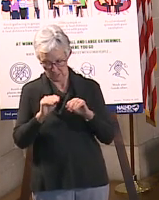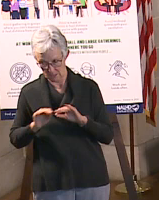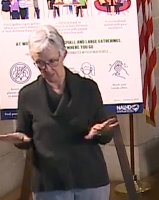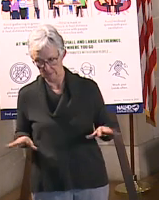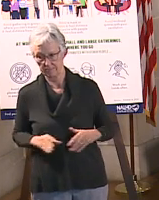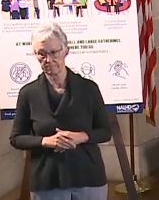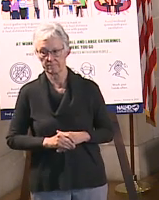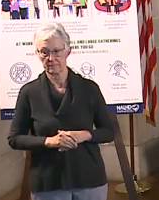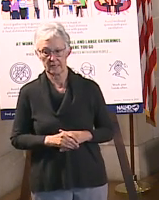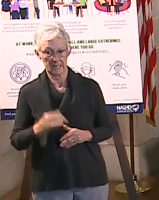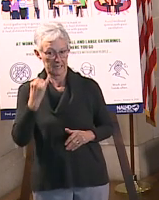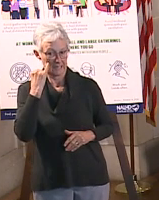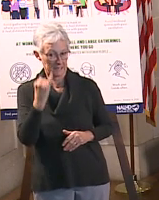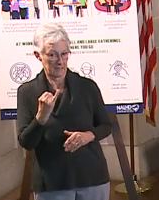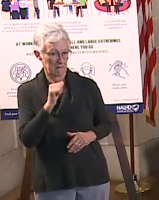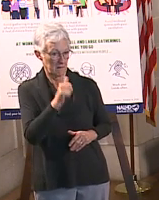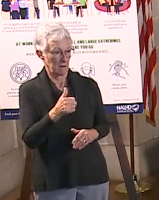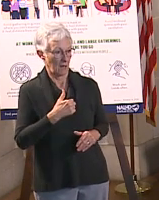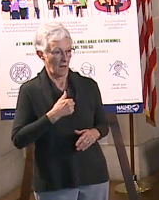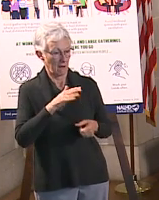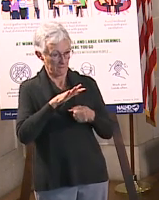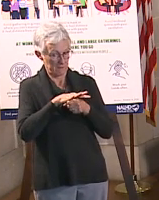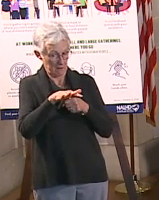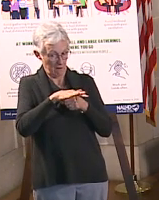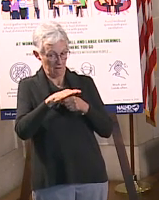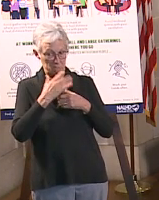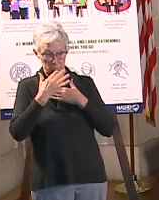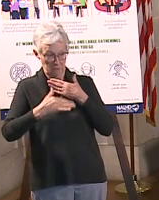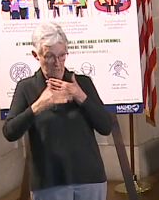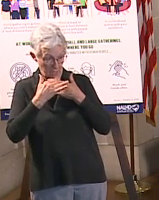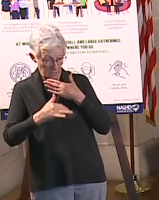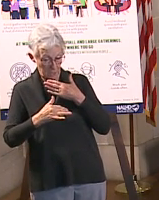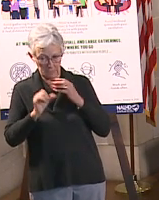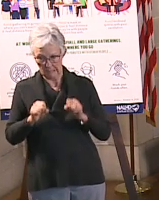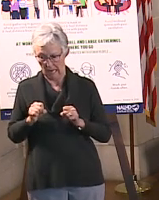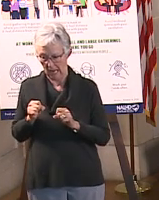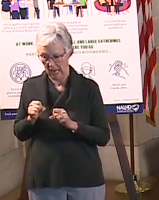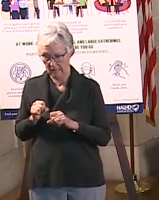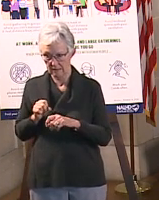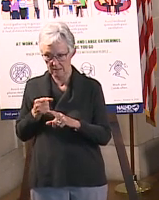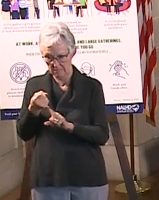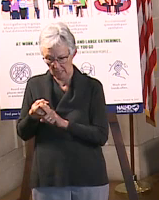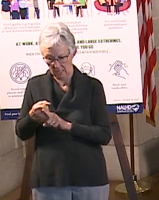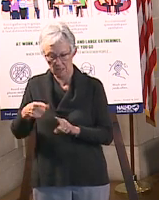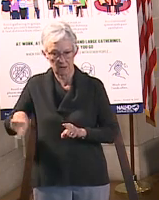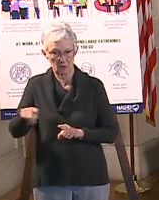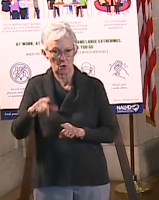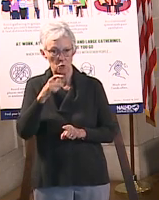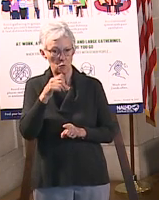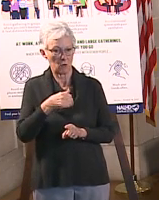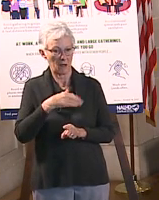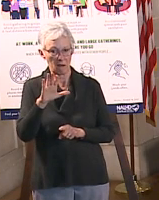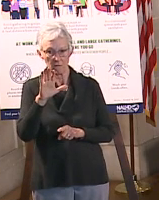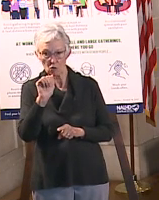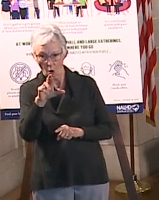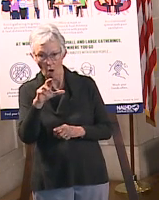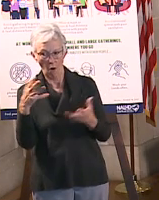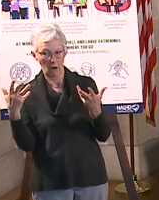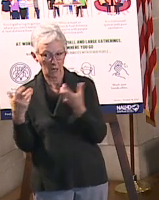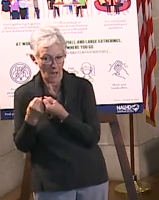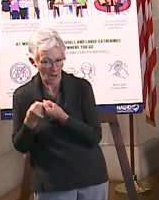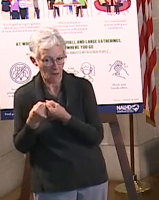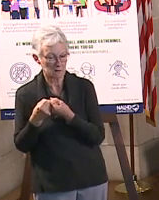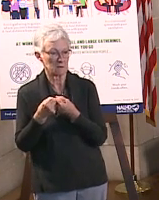potentially affect people who need emergency surgery. It can affect victims of accidents, automobile accidents, and other traumatic